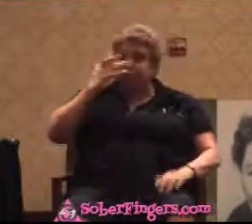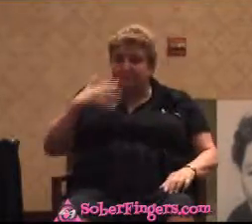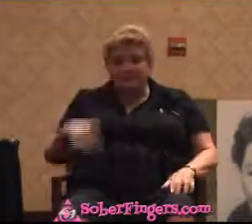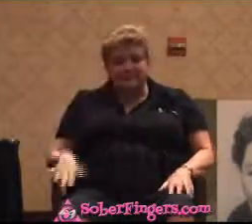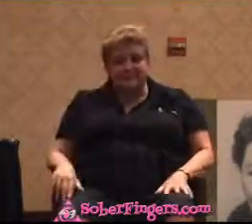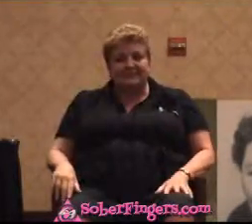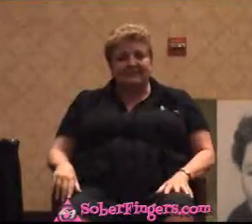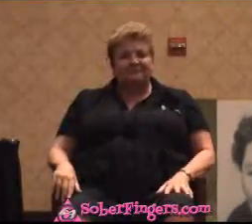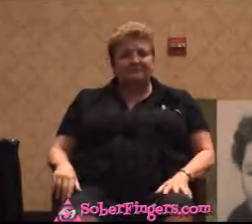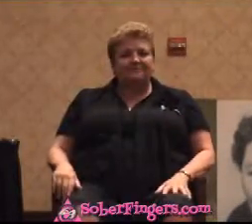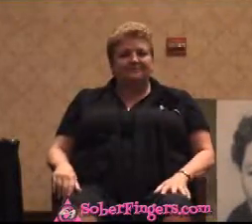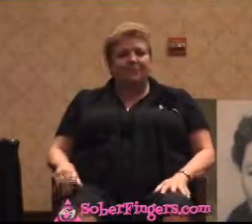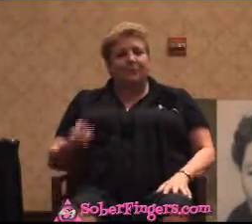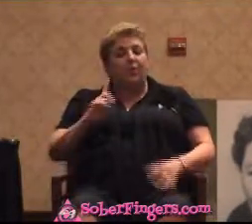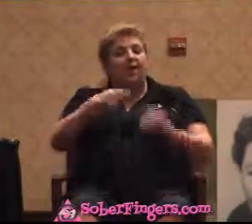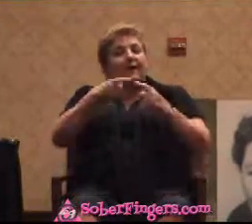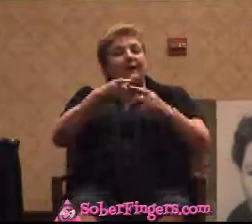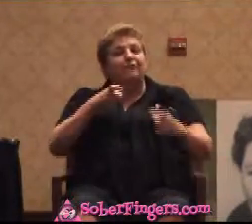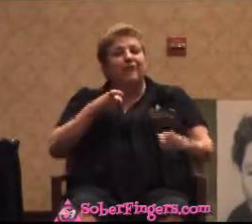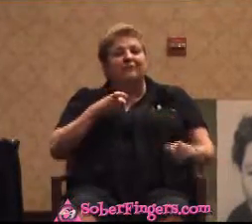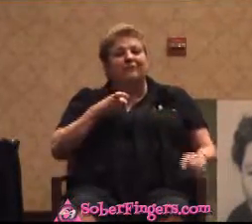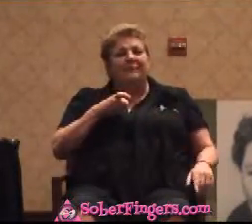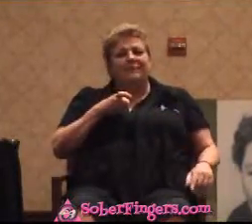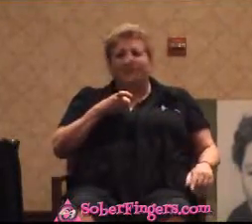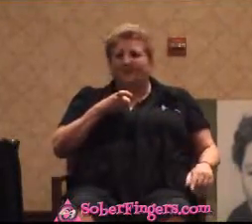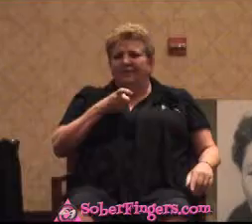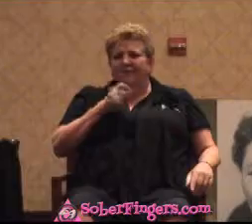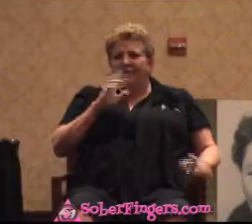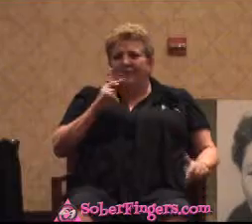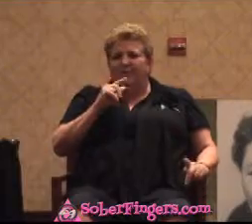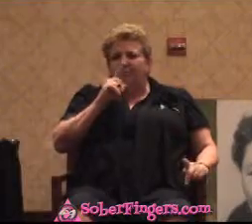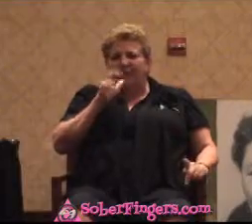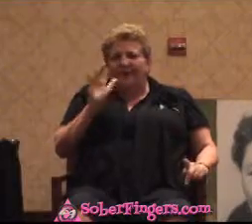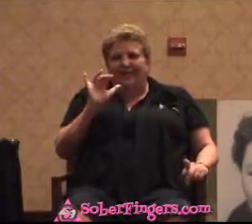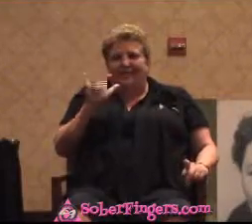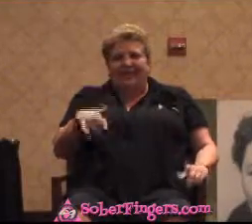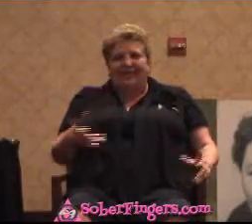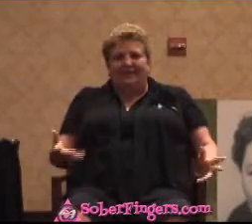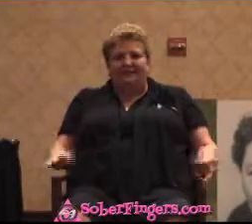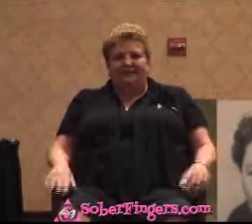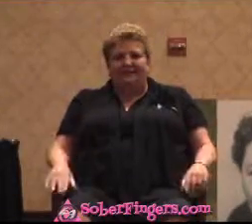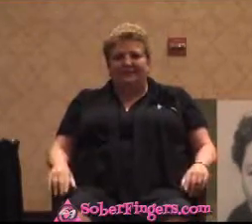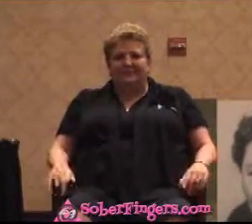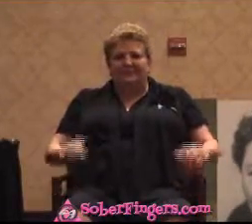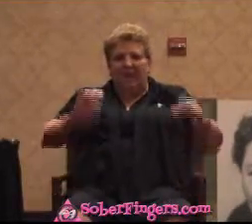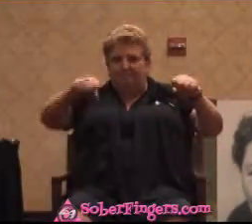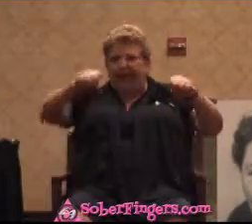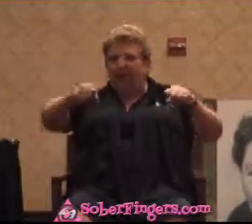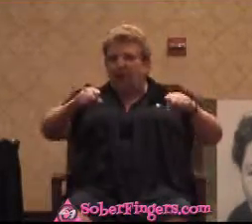You know, because where I came from, that we wasn't rolling like that. We definitely wasn't rolling like that with biker dudes.